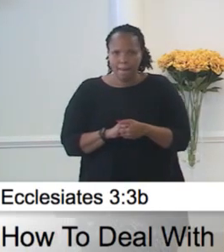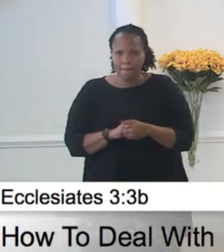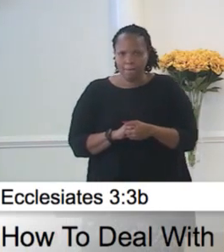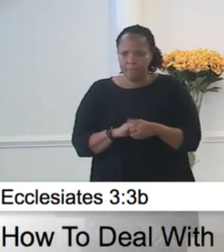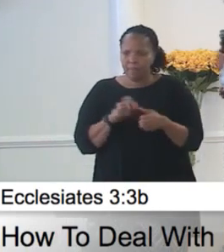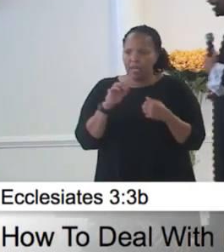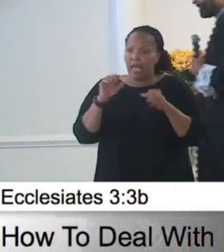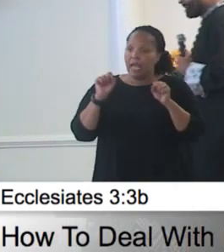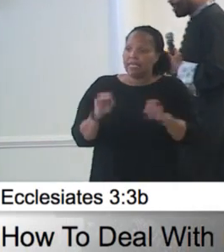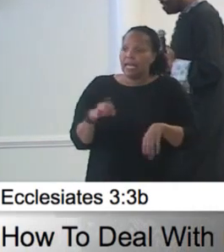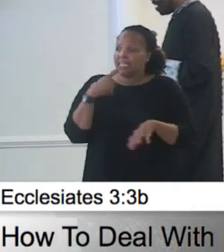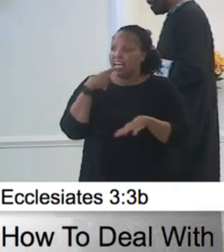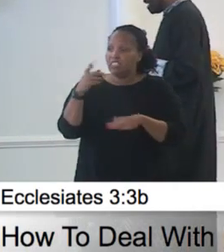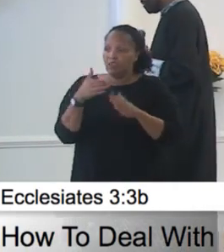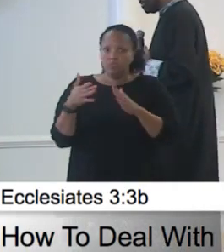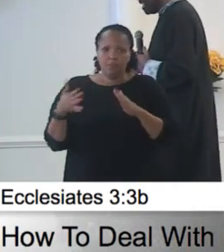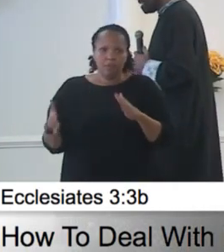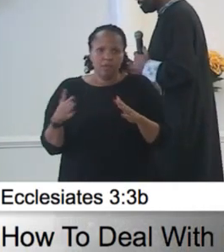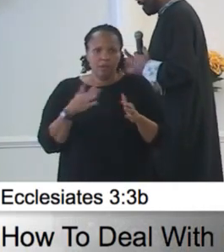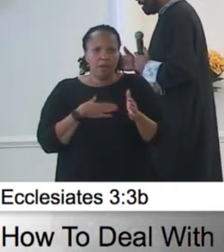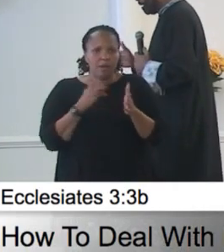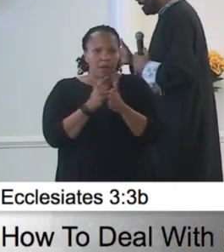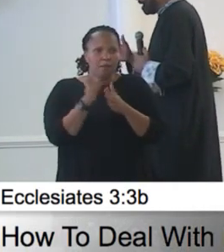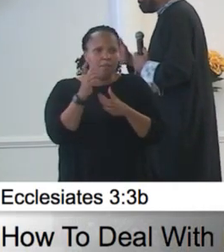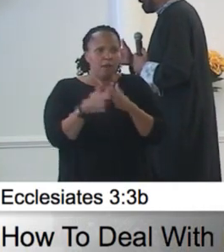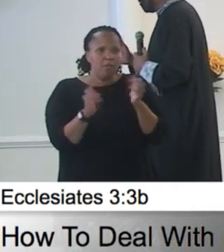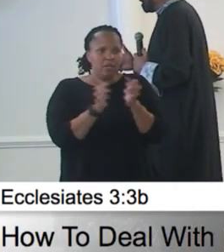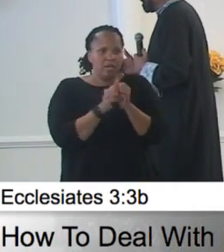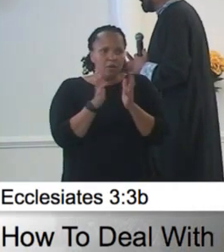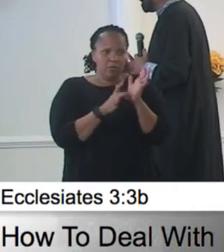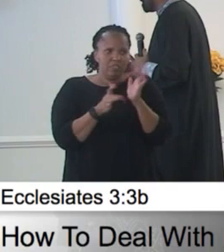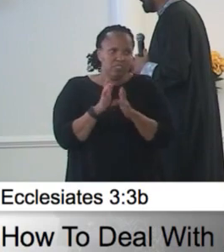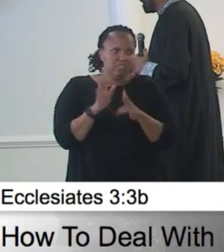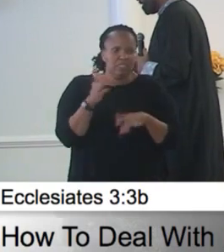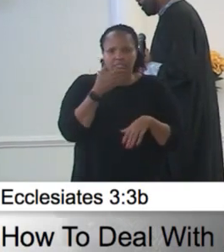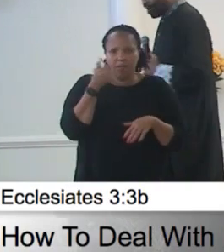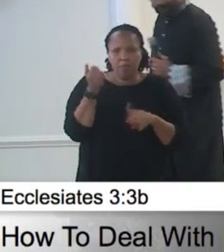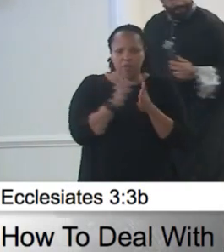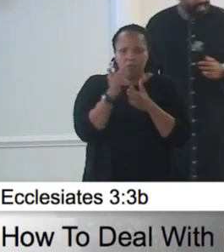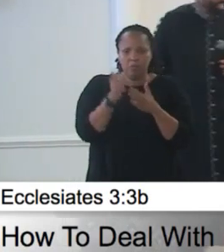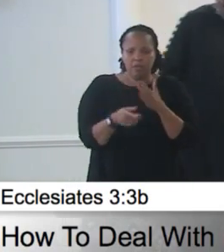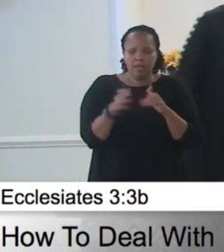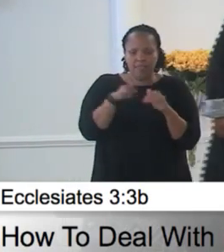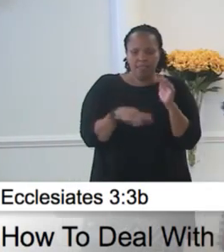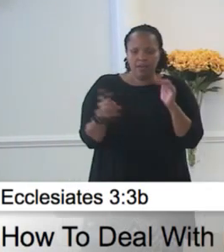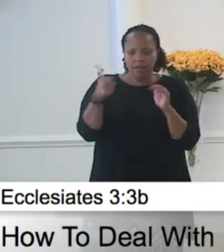Can I tell you something? My weekend with Jesus is probably any better weekend in the world.